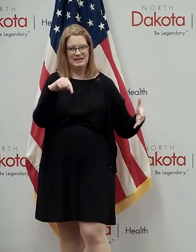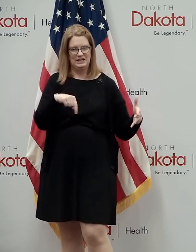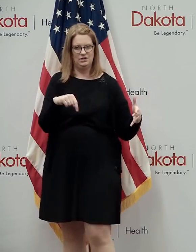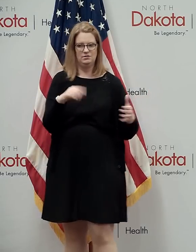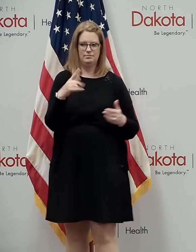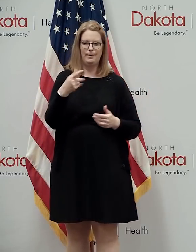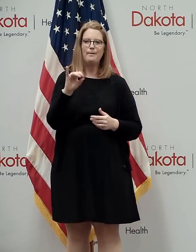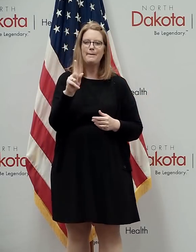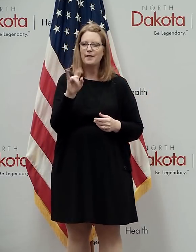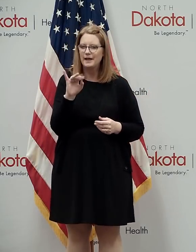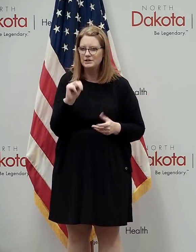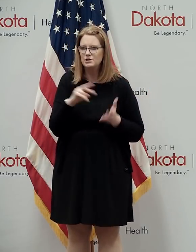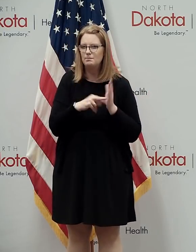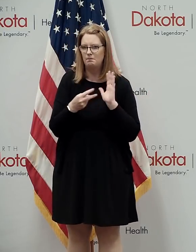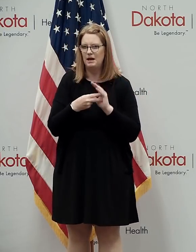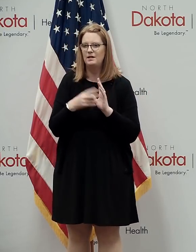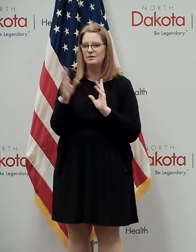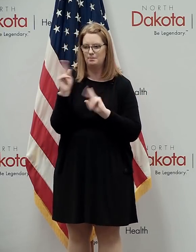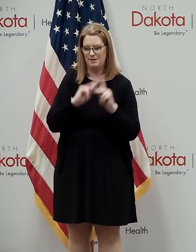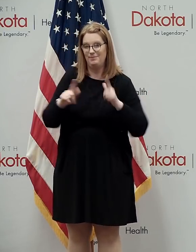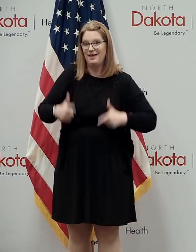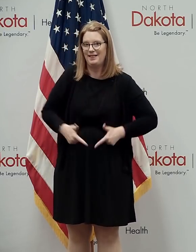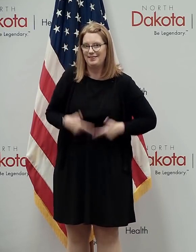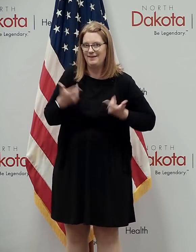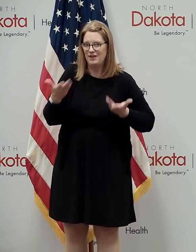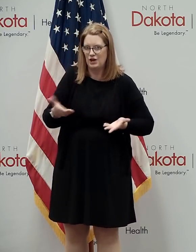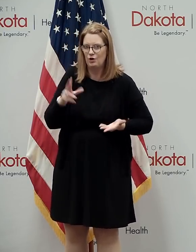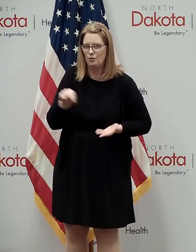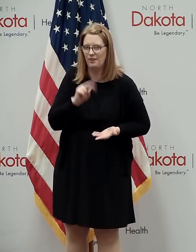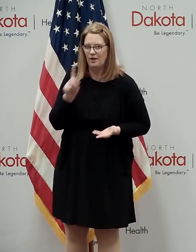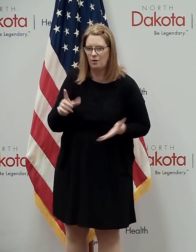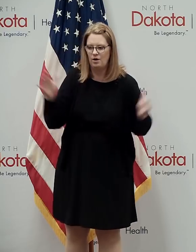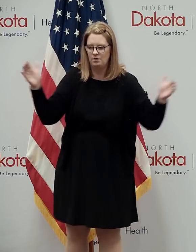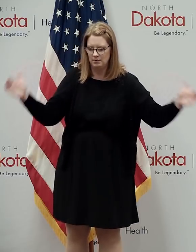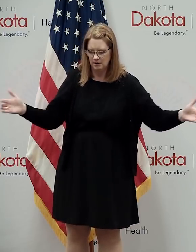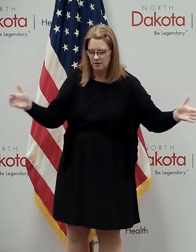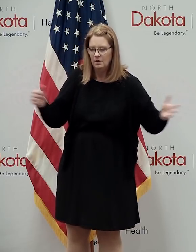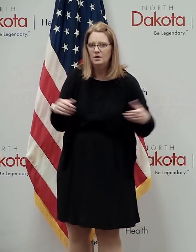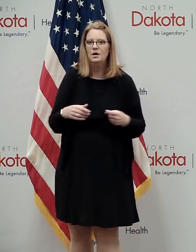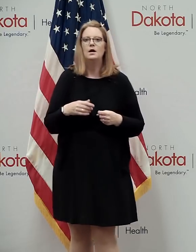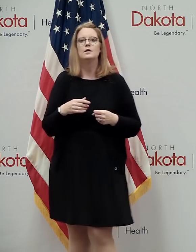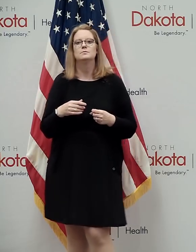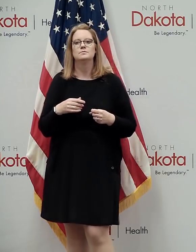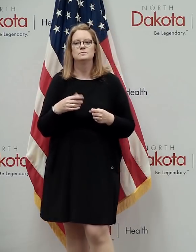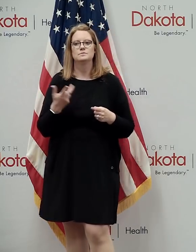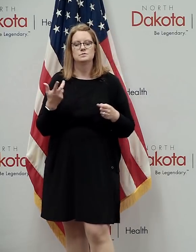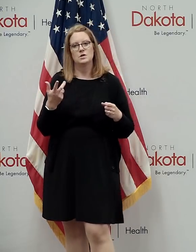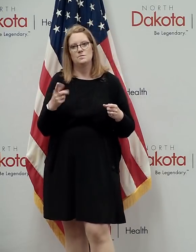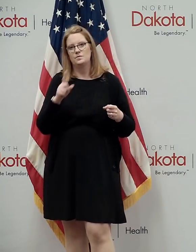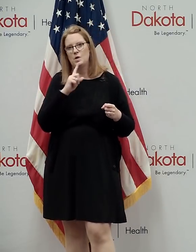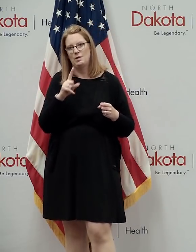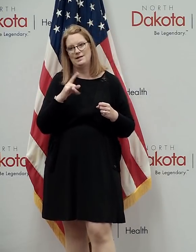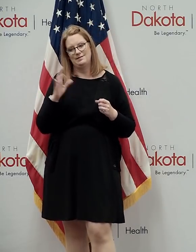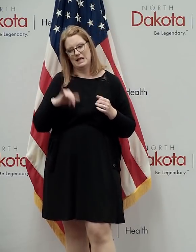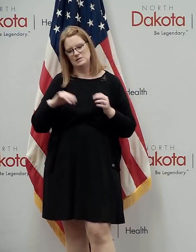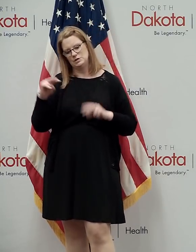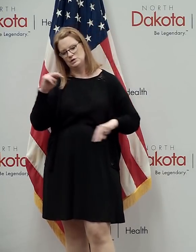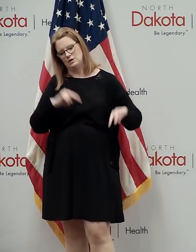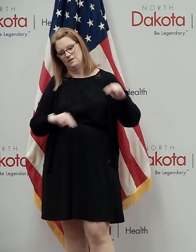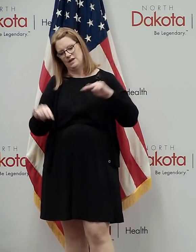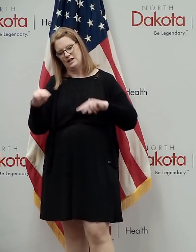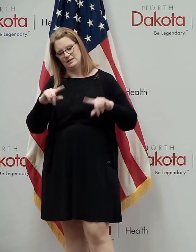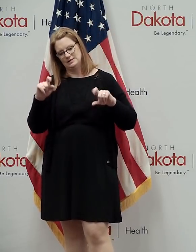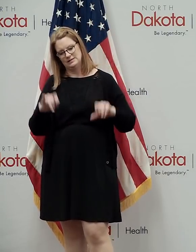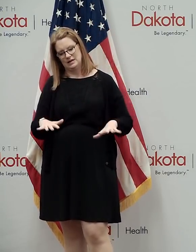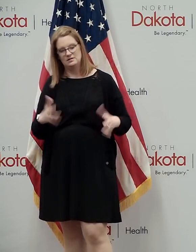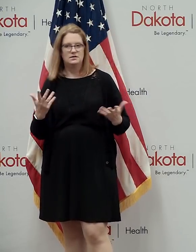reflection of how many positives we're finding among the people that we test on any given day. And that's what surveillance testing is about. That's what we're